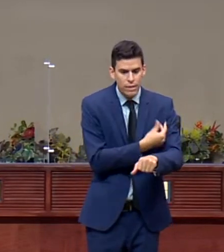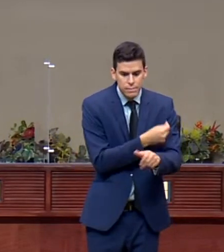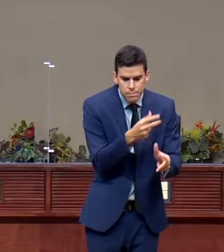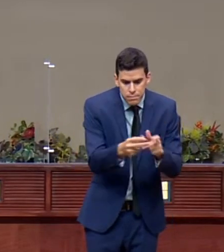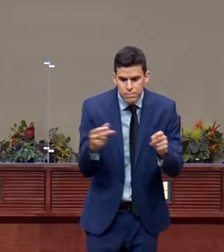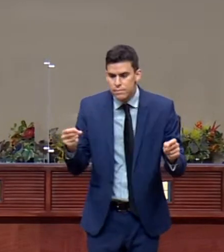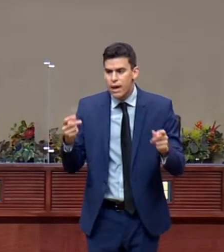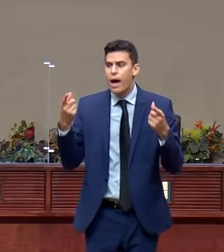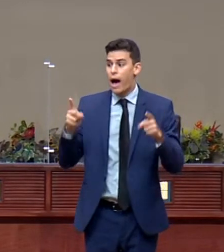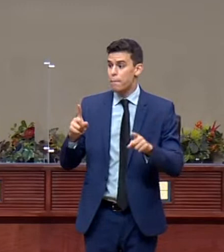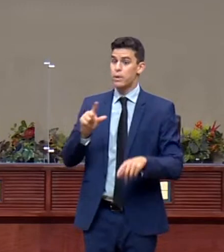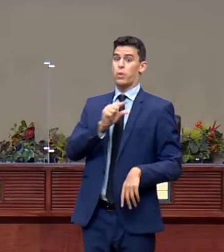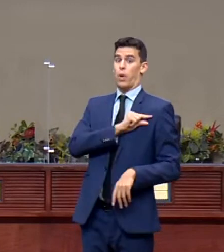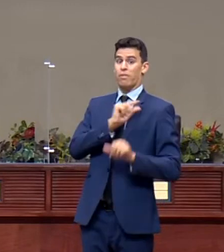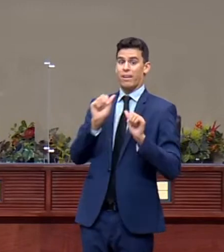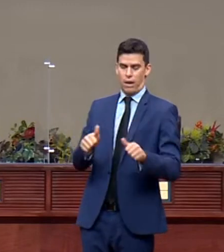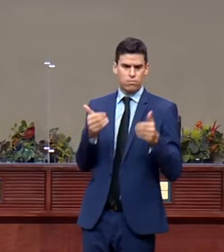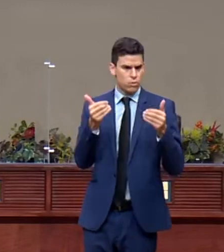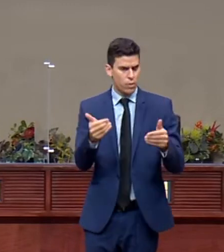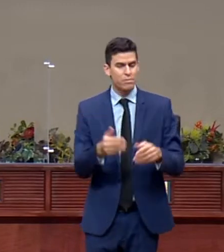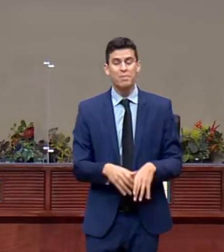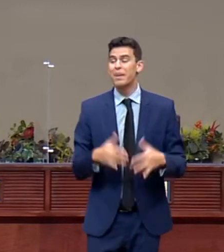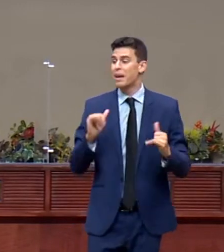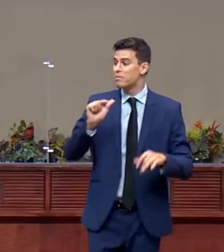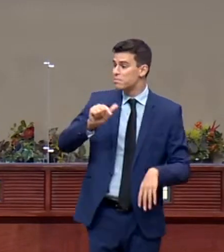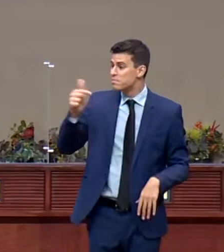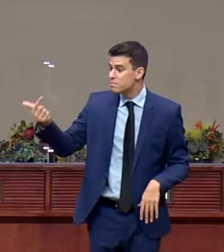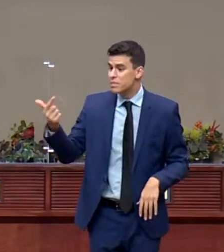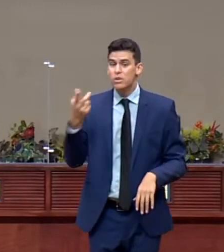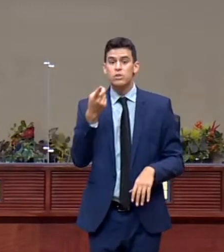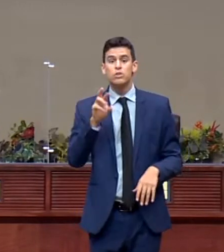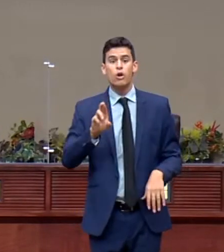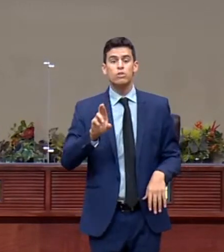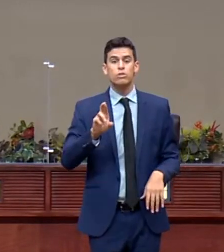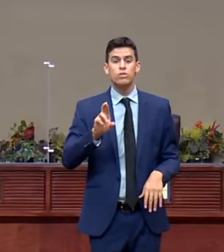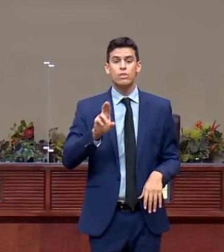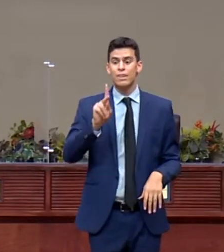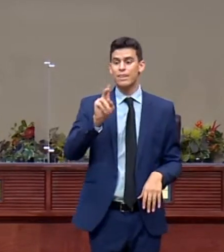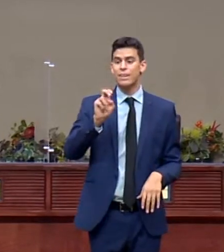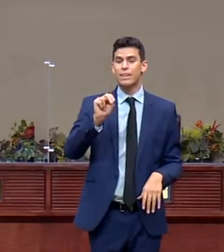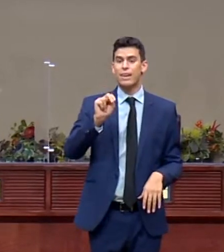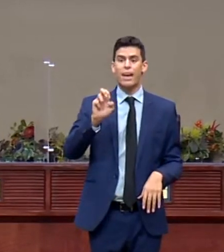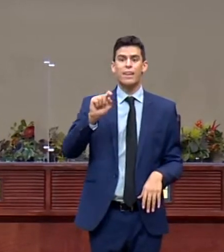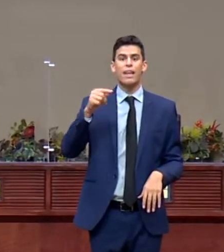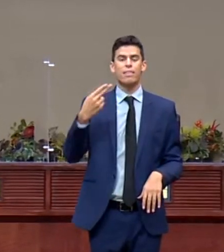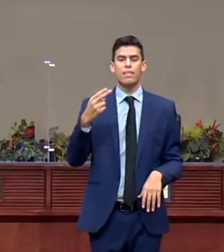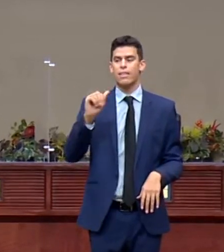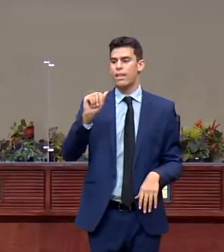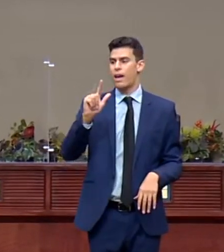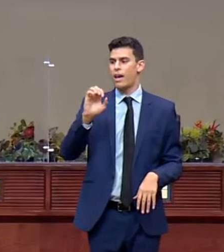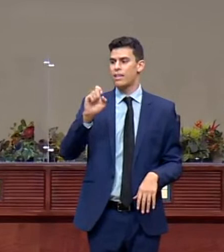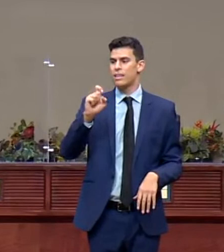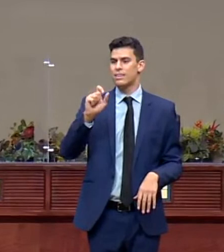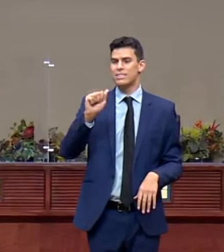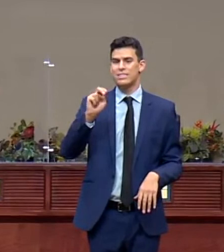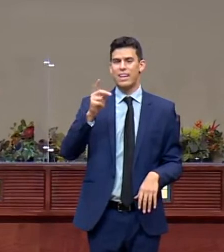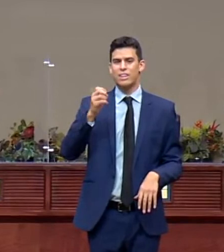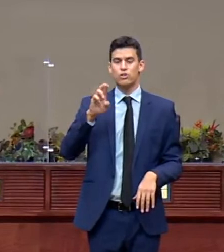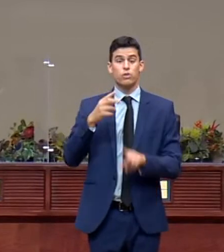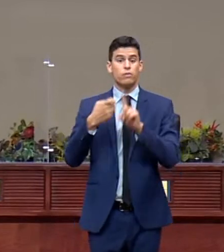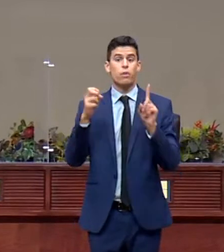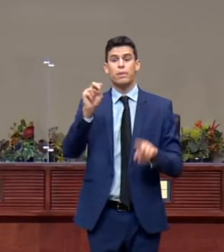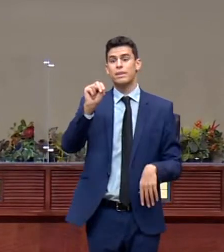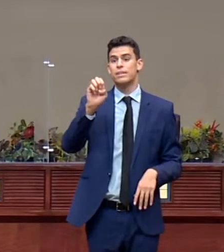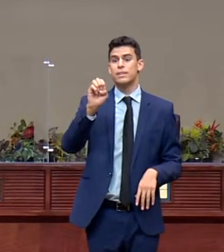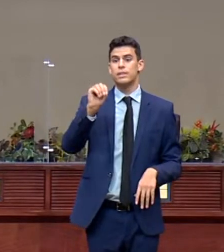5 to 11 years old. With that, I will pass the microphone to Dr. Kenneth Alexander from Nemours.